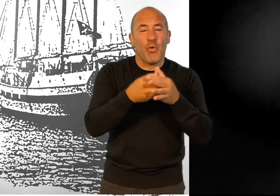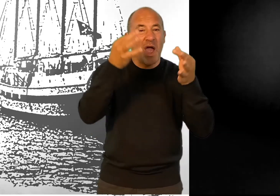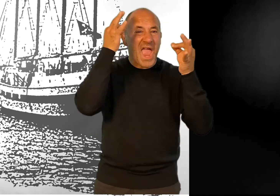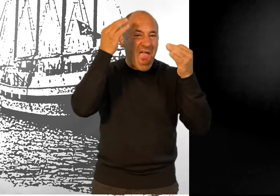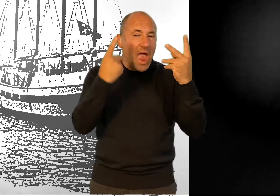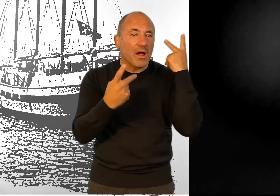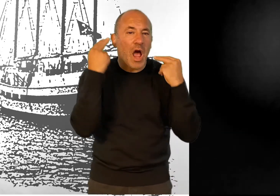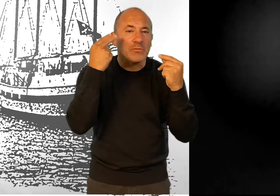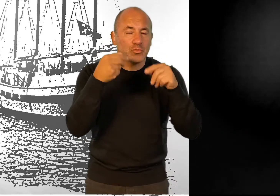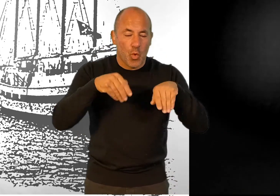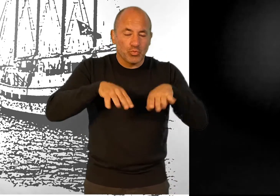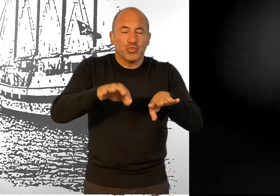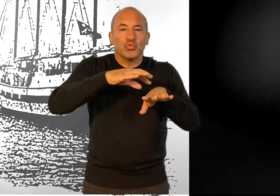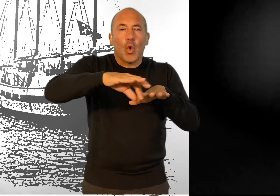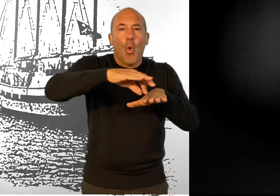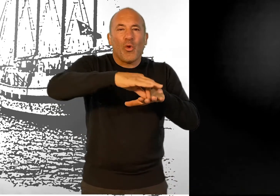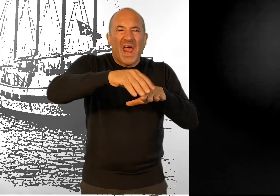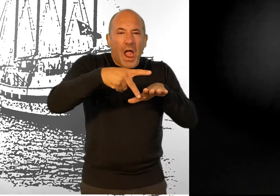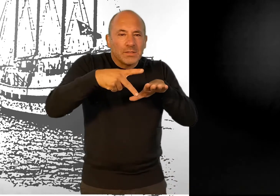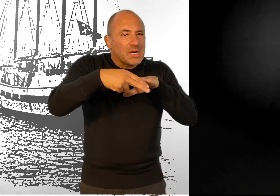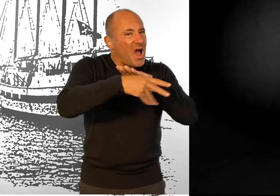a ship has sailed.